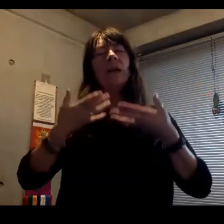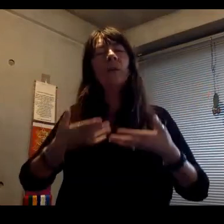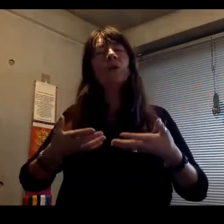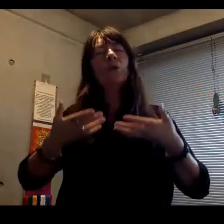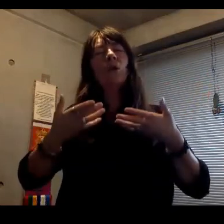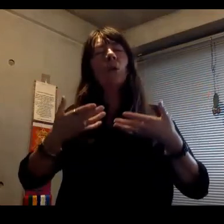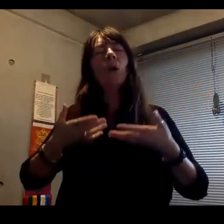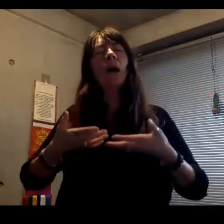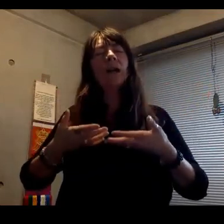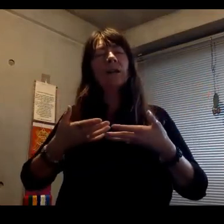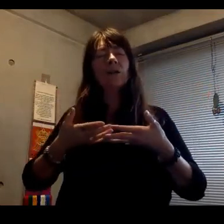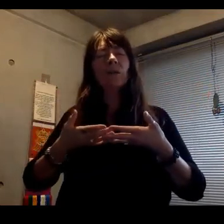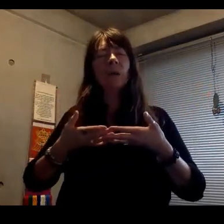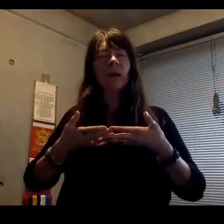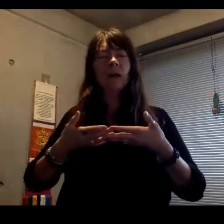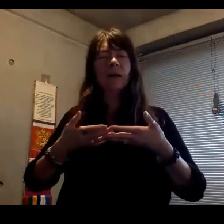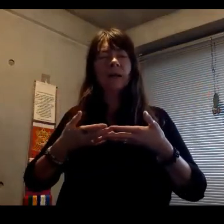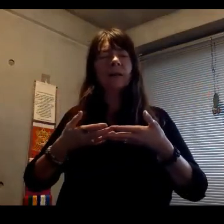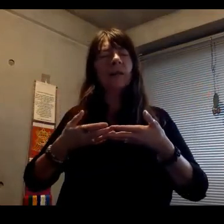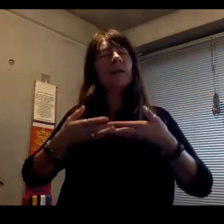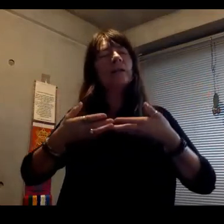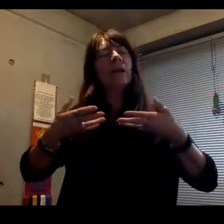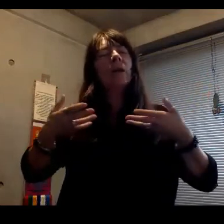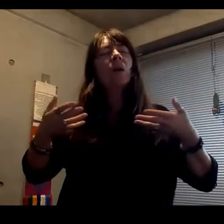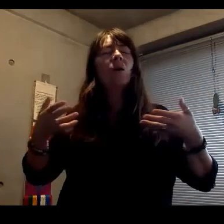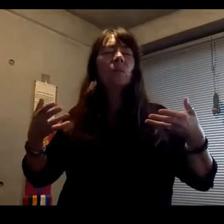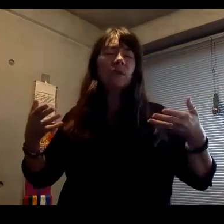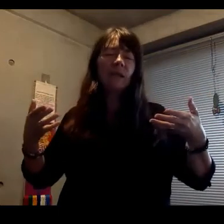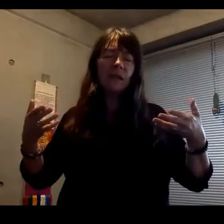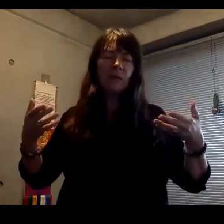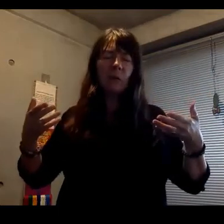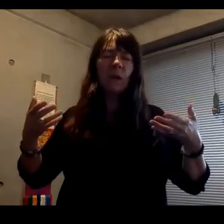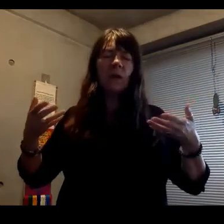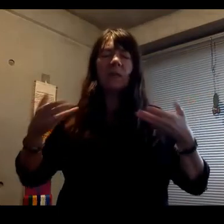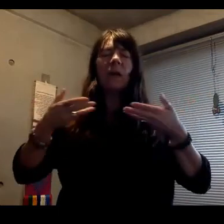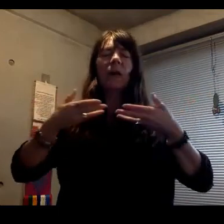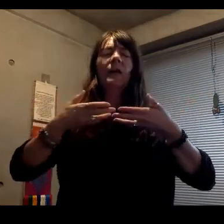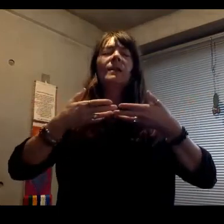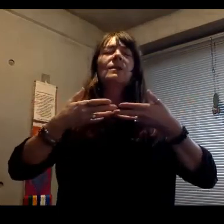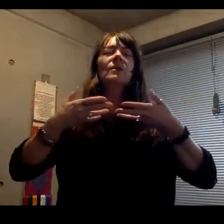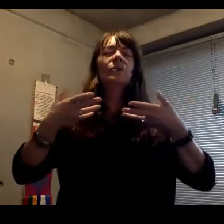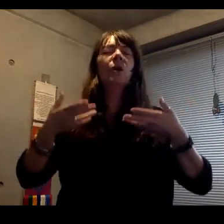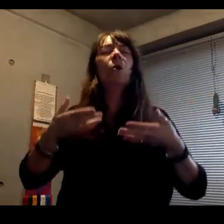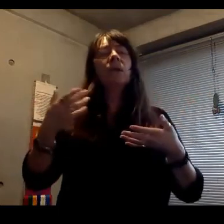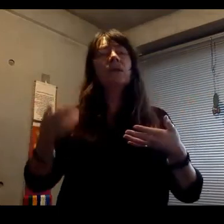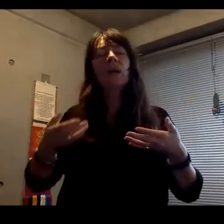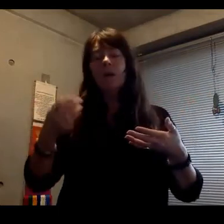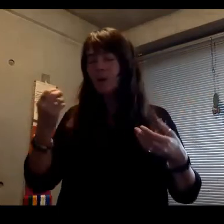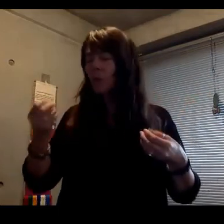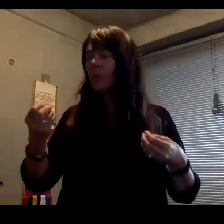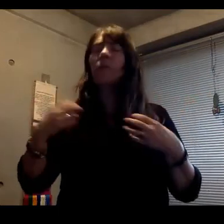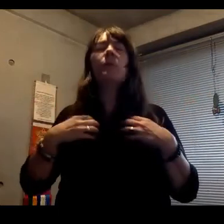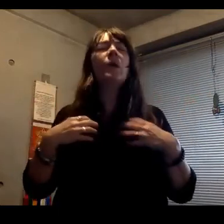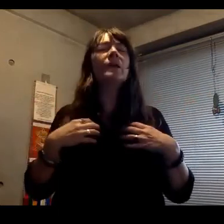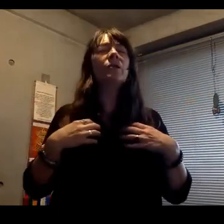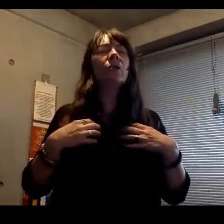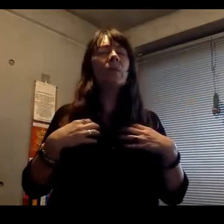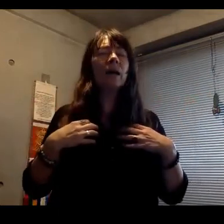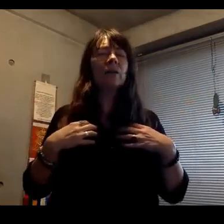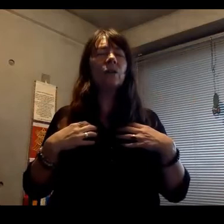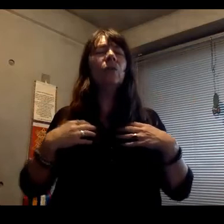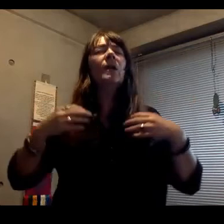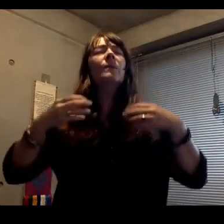you're able to quiet your mind and almost leave your body behind, you always know that you have a body